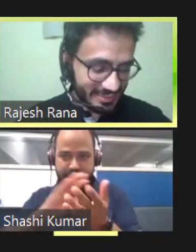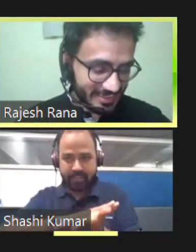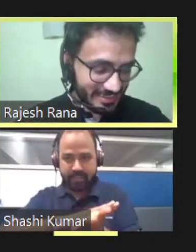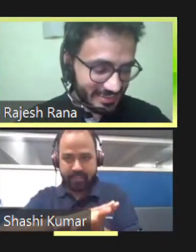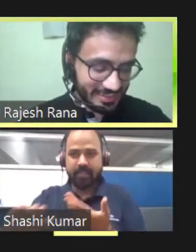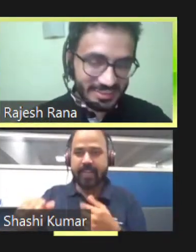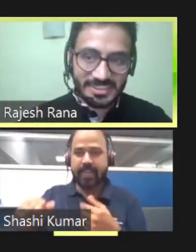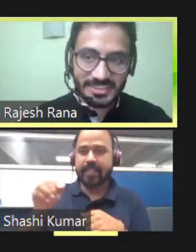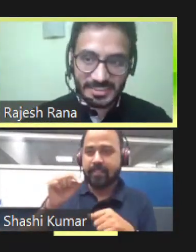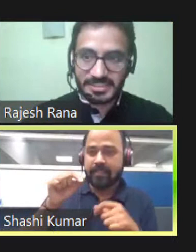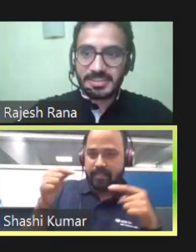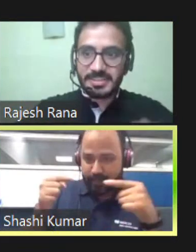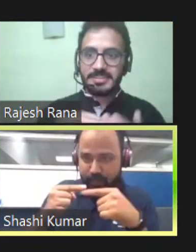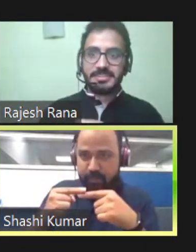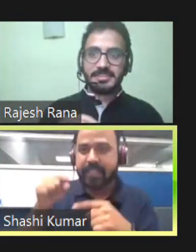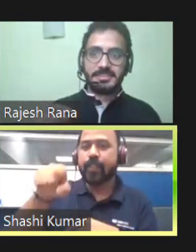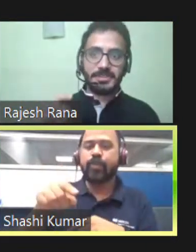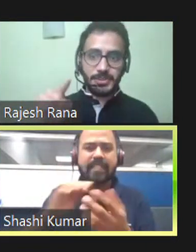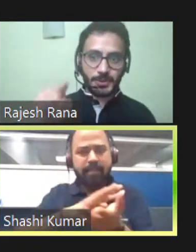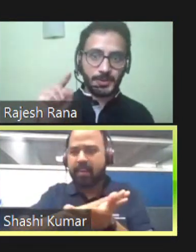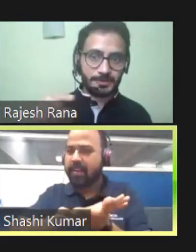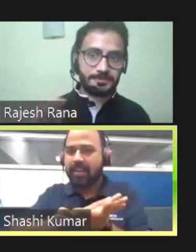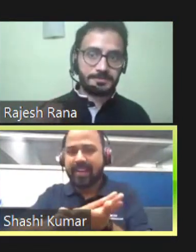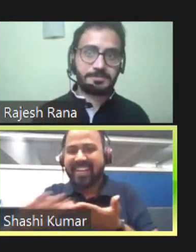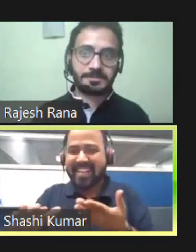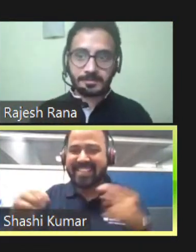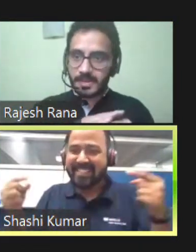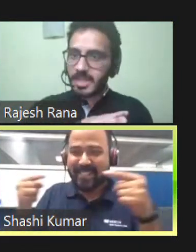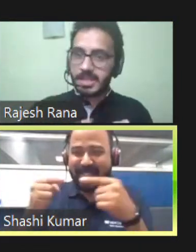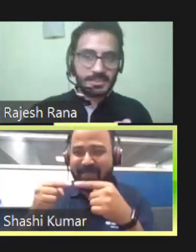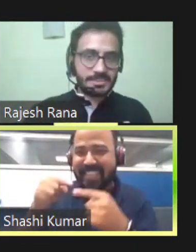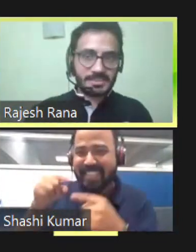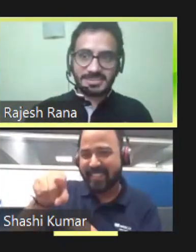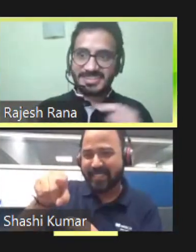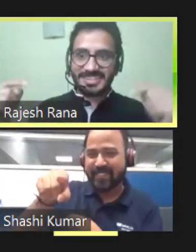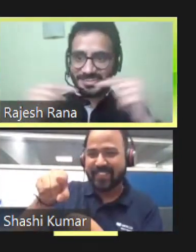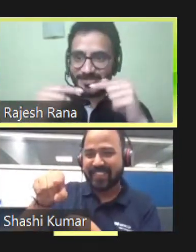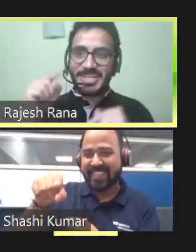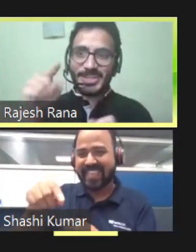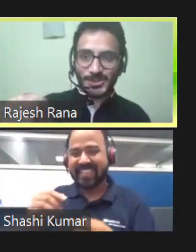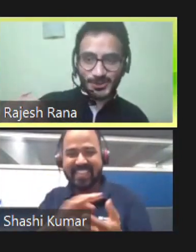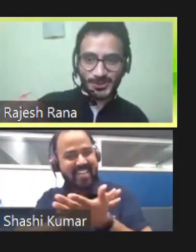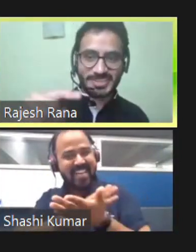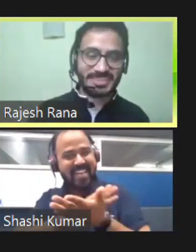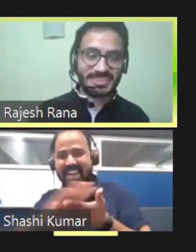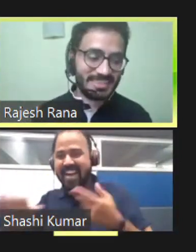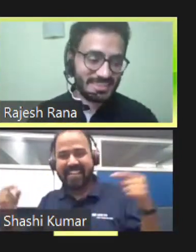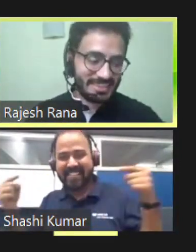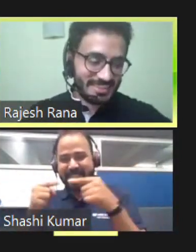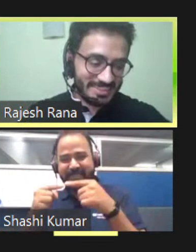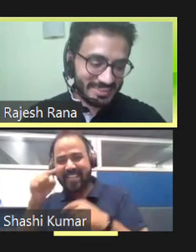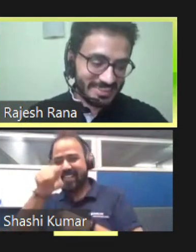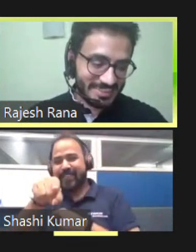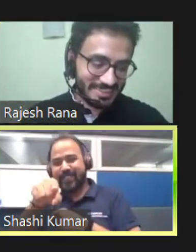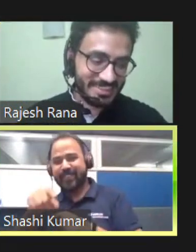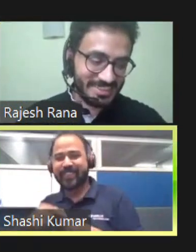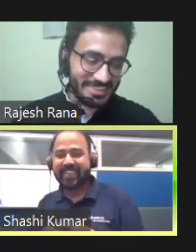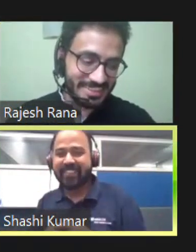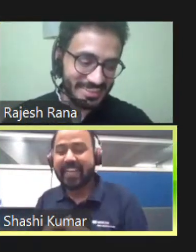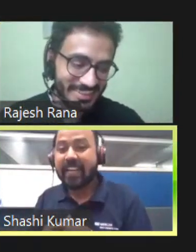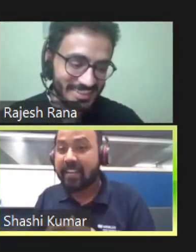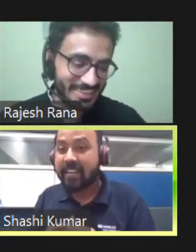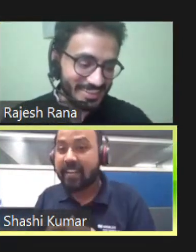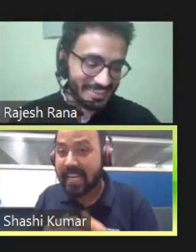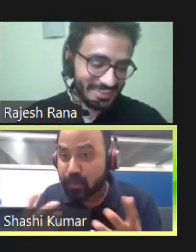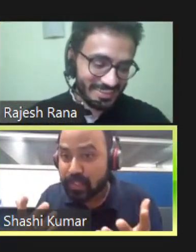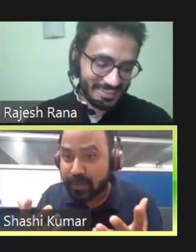nice to meet you. It's simple. You. Nice to meet you. Right? Meet you. Nice to meet you.